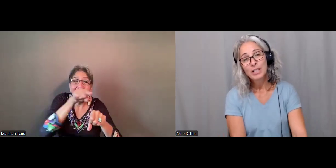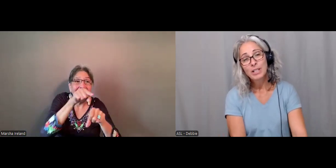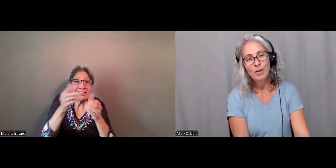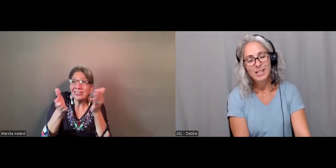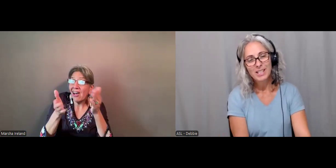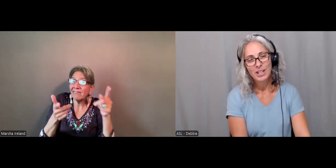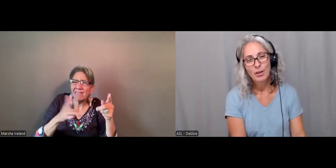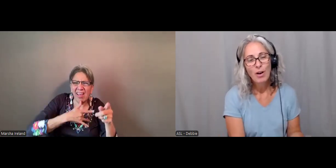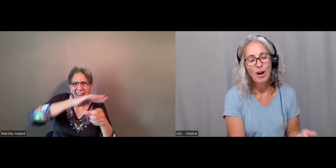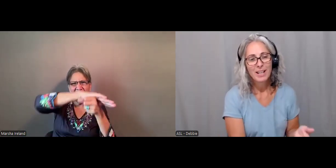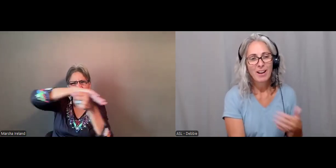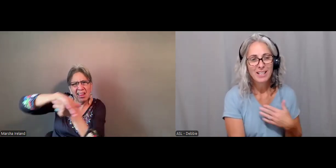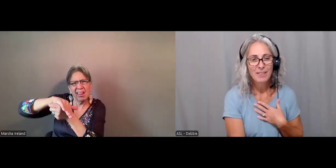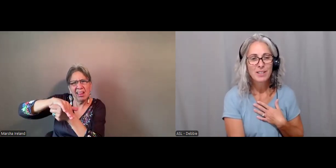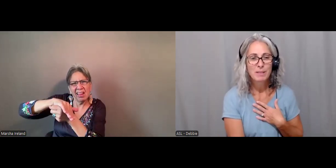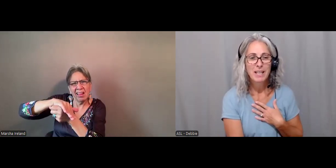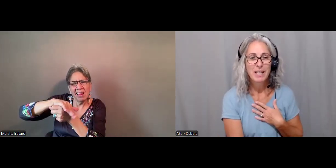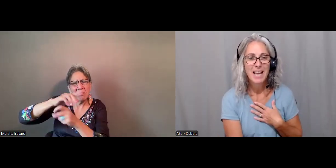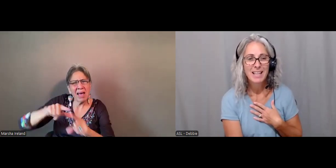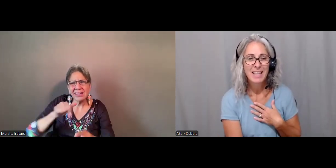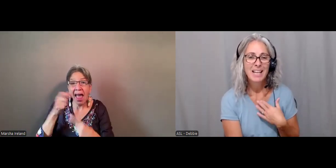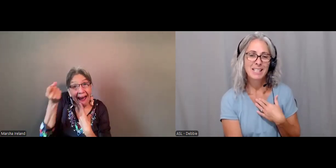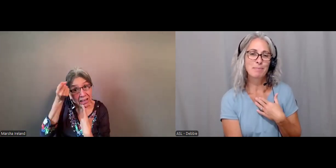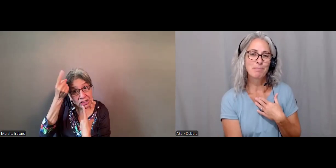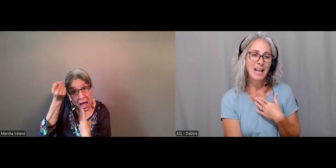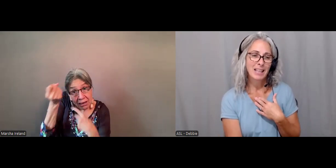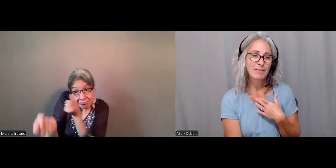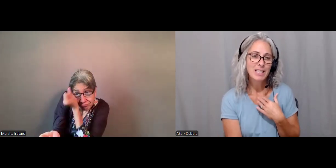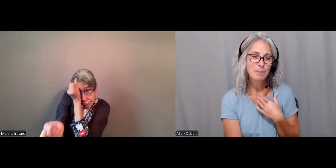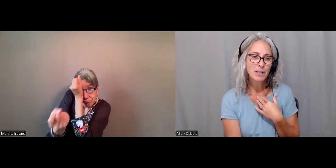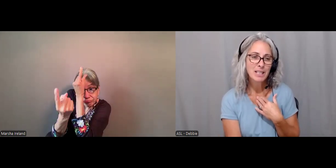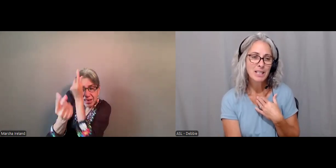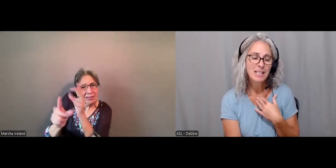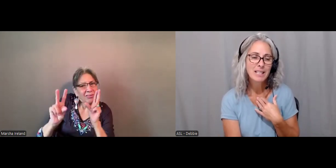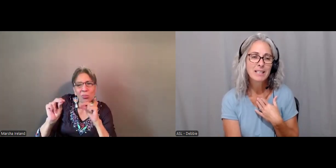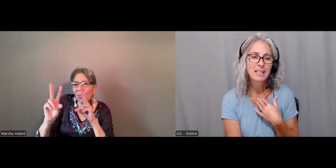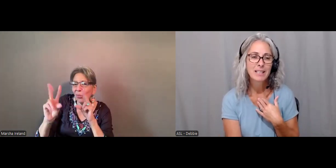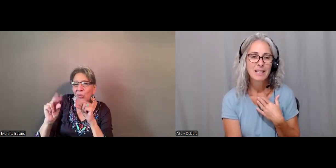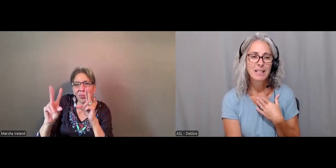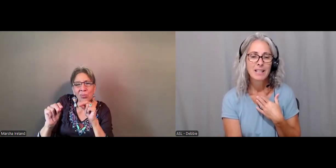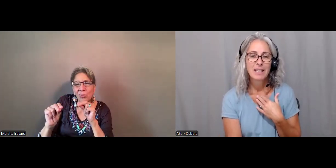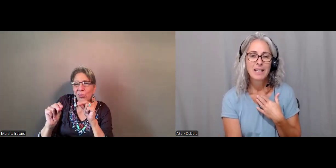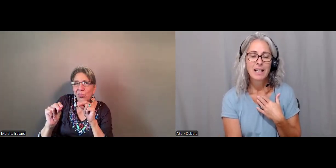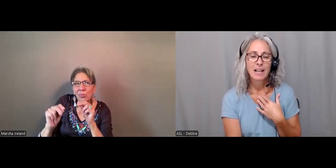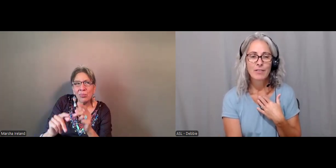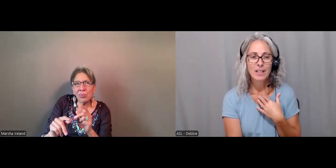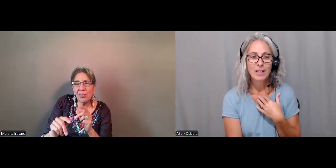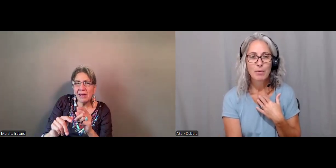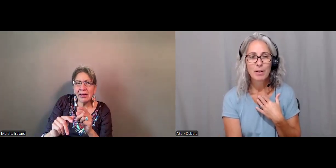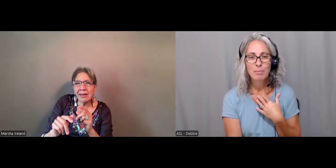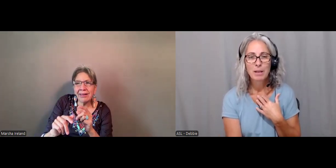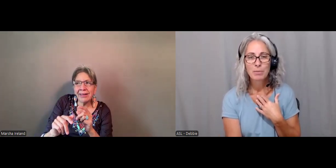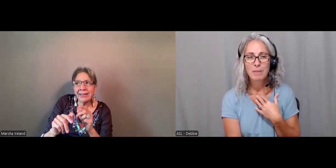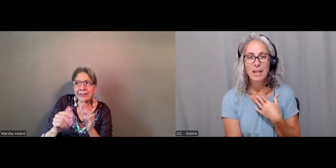I'm going to focus, on deafness because that is my lived experience. I feel